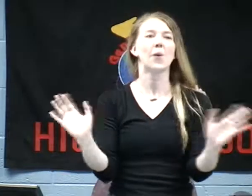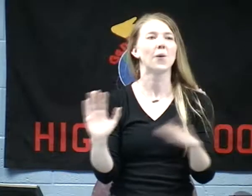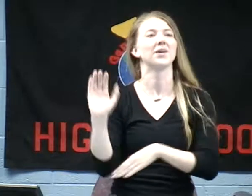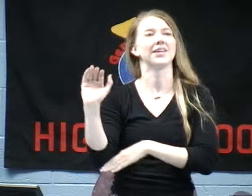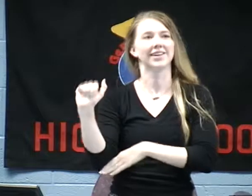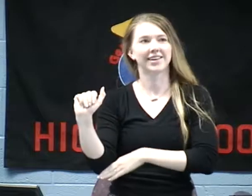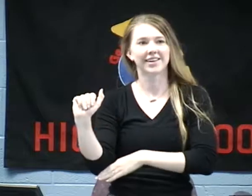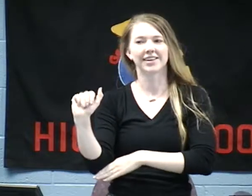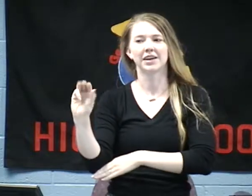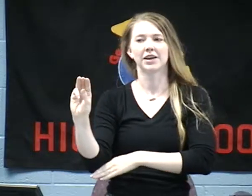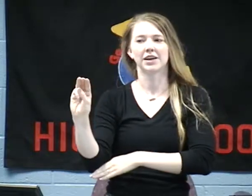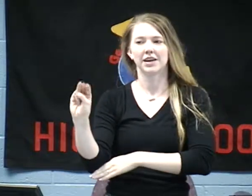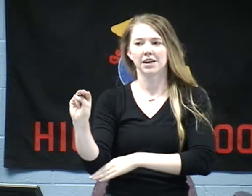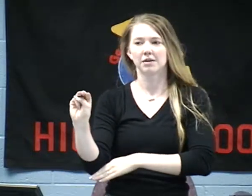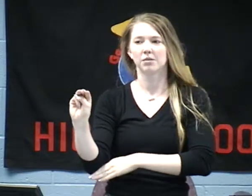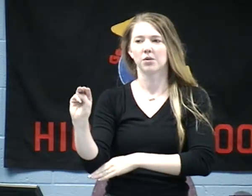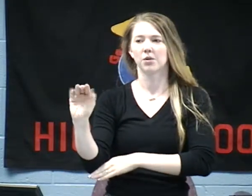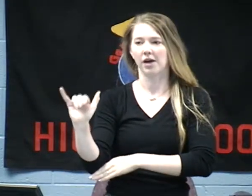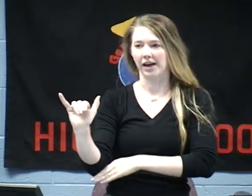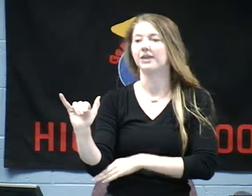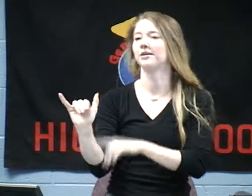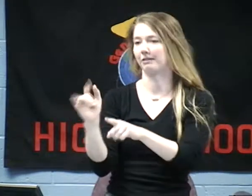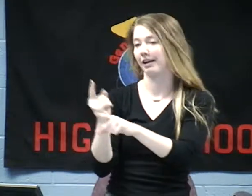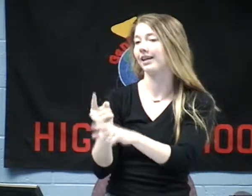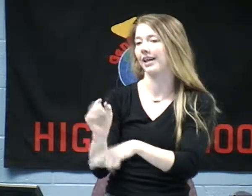Like, don't try to hit him with your letters.